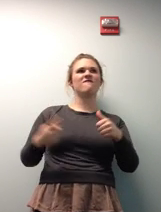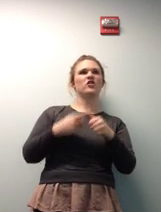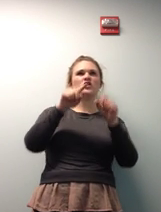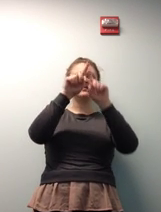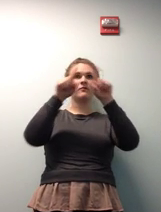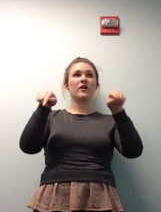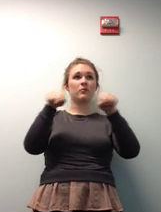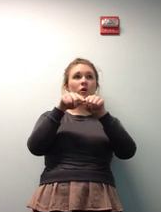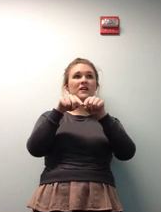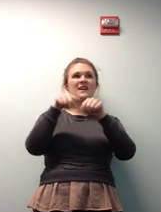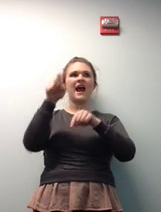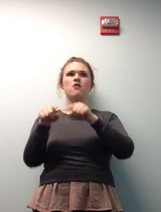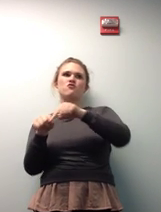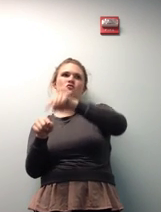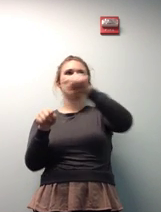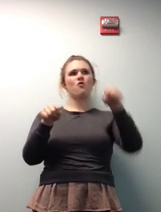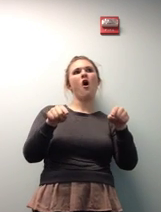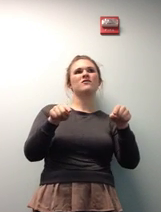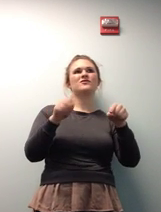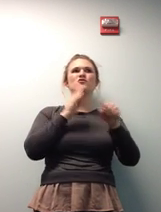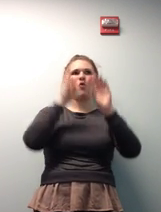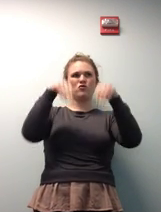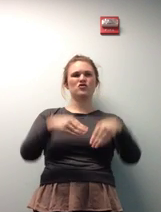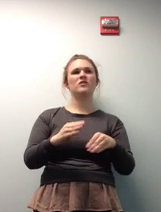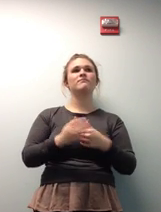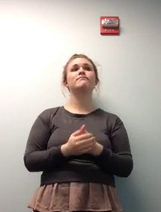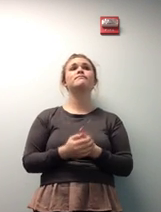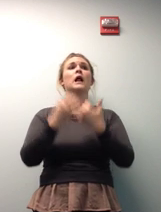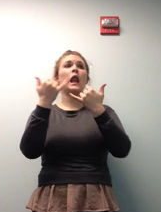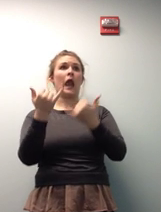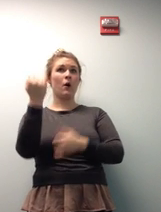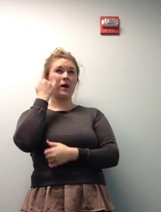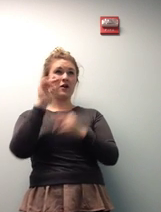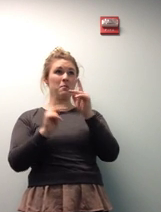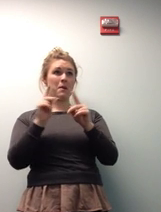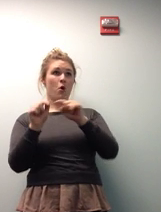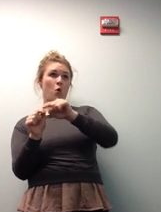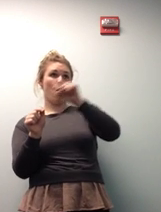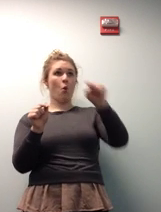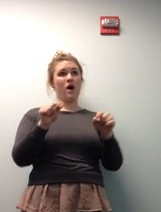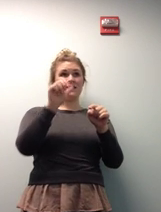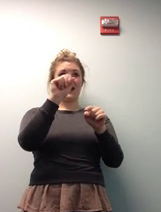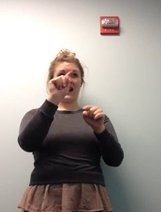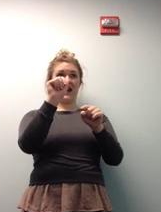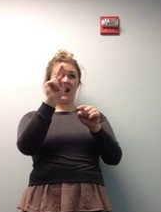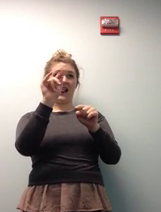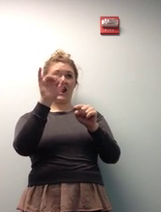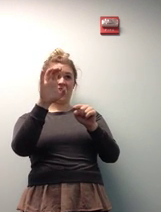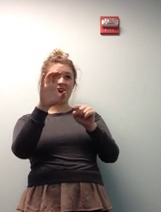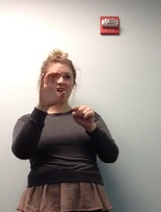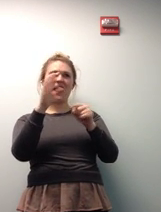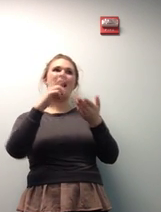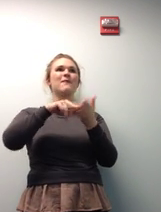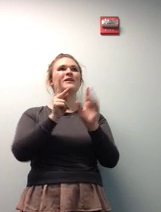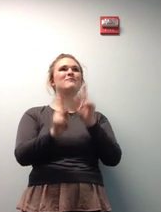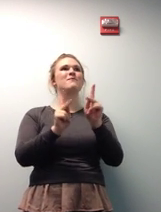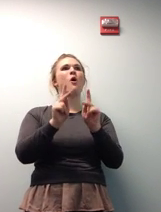Atlantic. Now, if people cross the Atlantic, obviously we need a theory of people crossing the Pacific. This is the Oceania